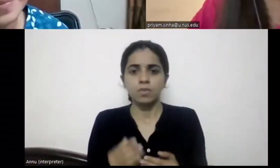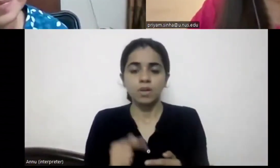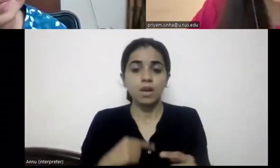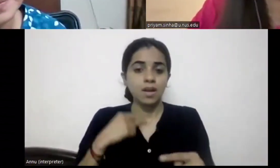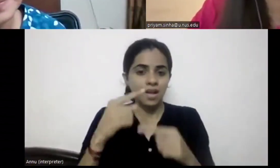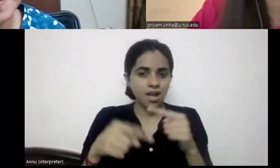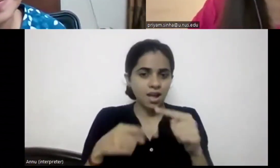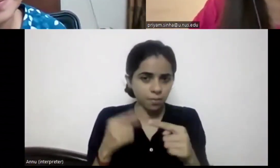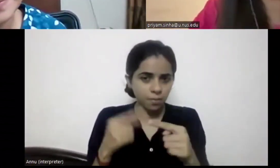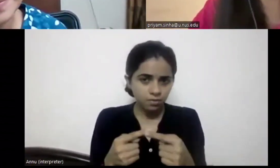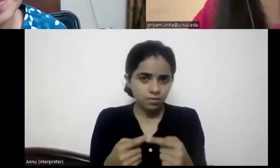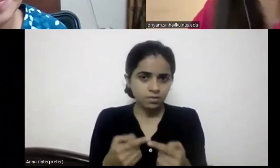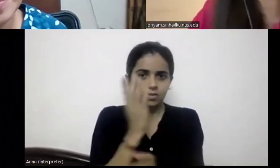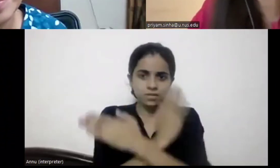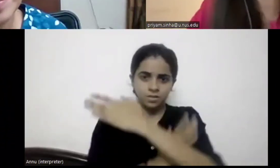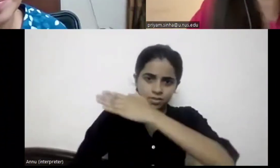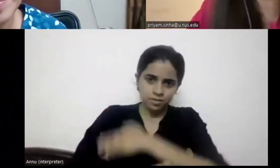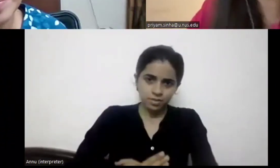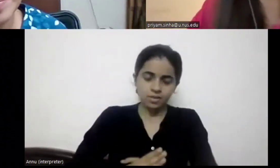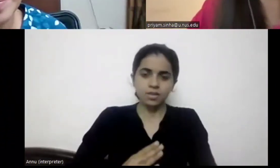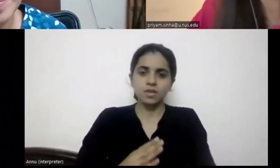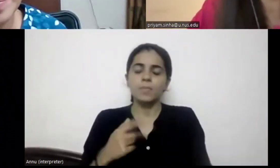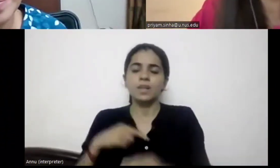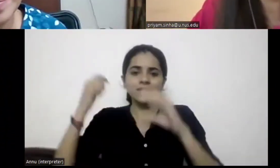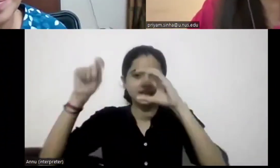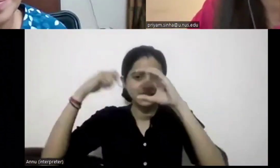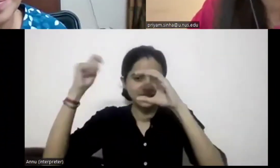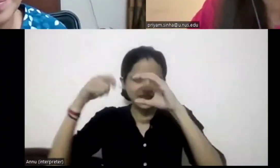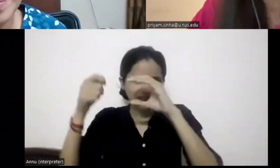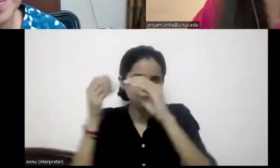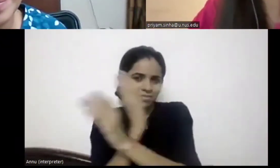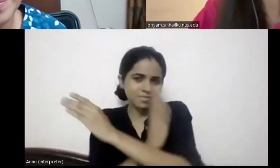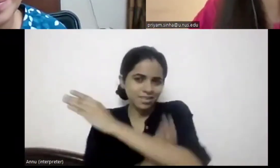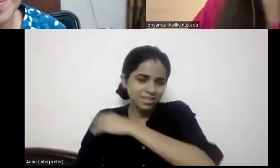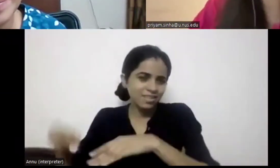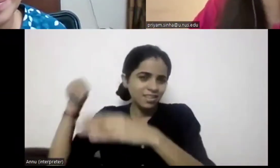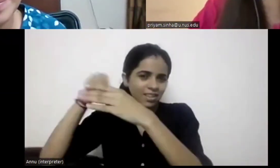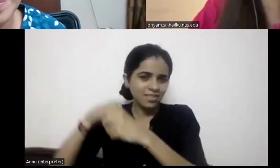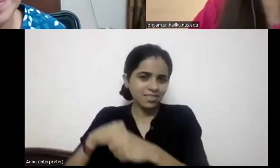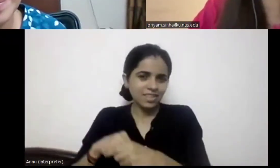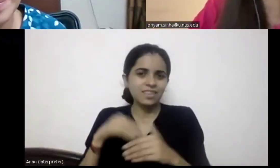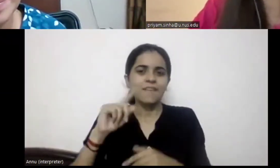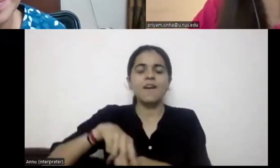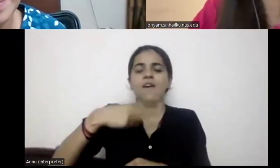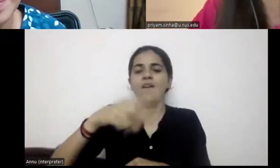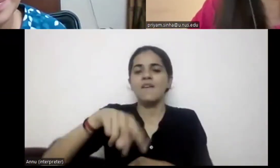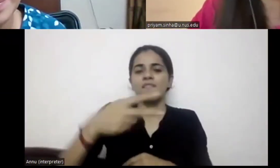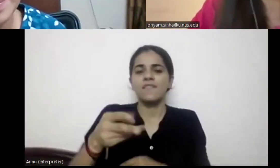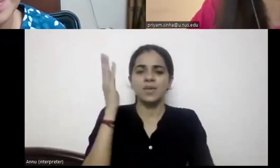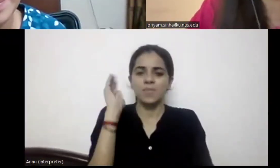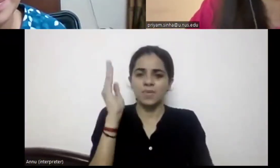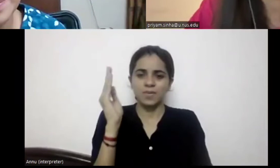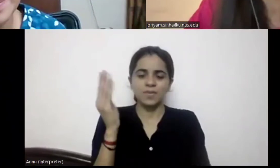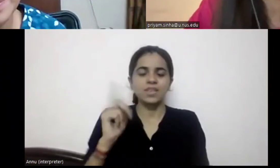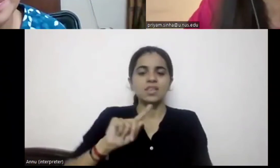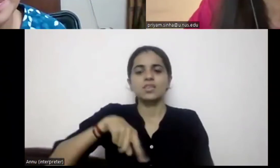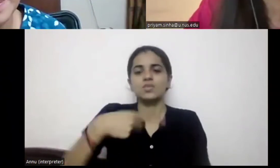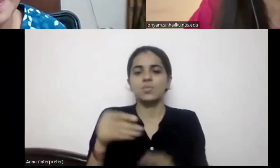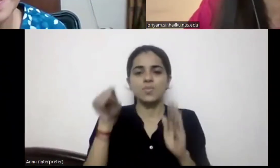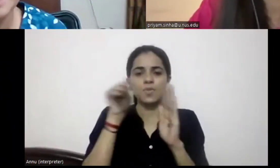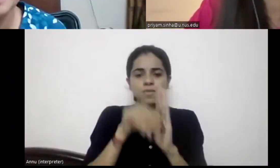about disability and also about cinema in particular in the next few sessions. So see you all tomorrow.